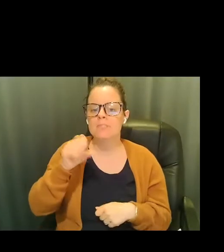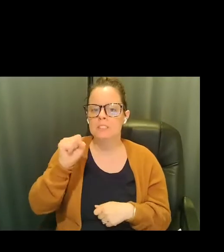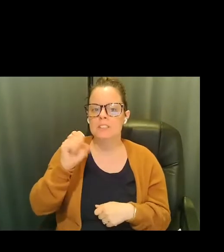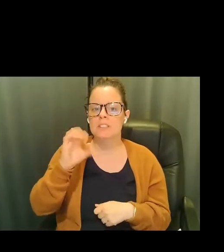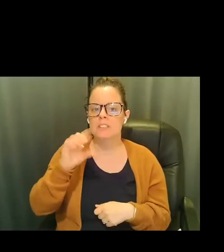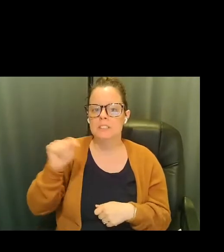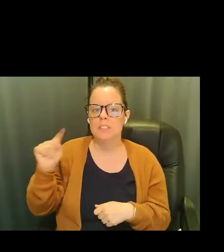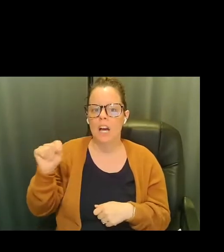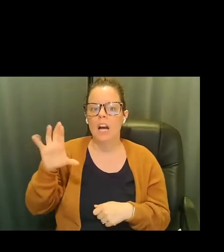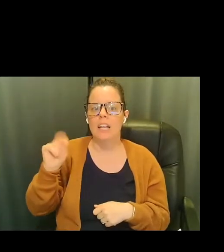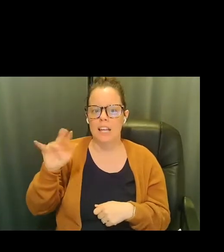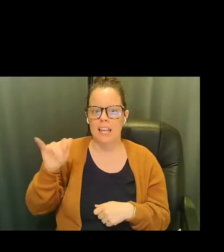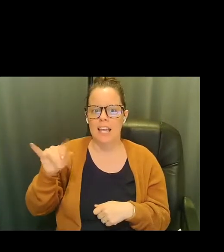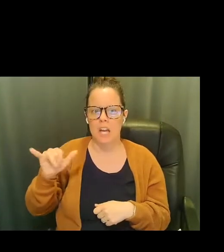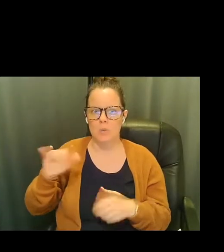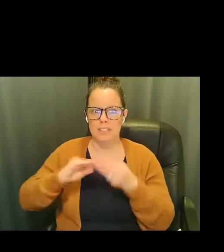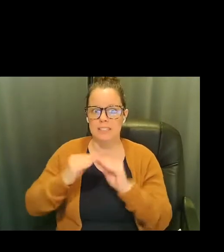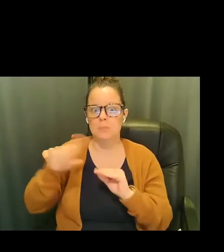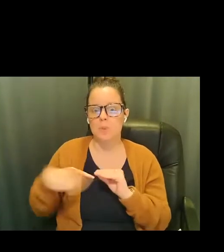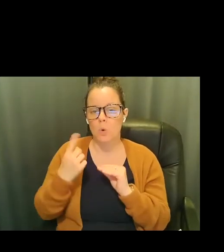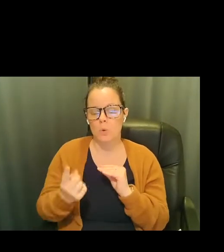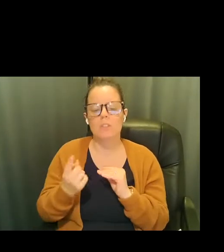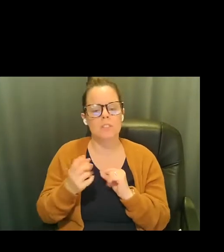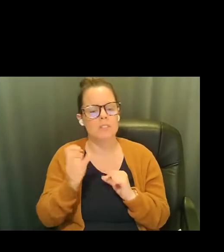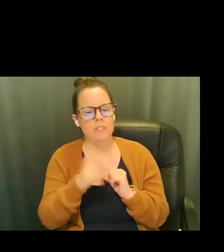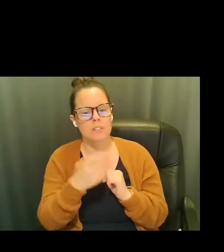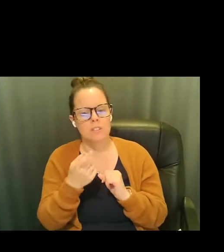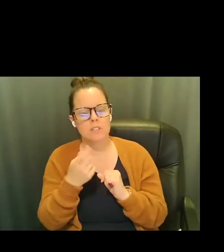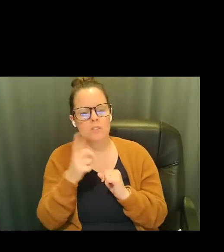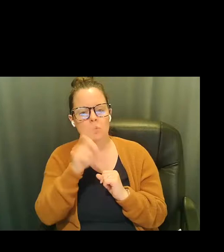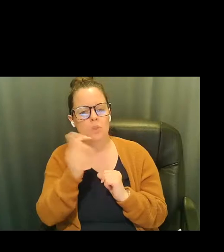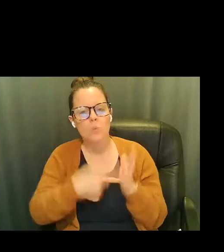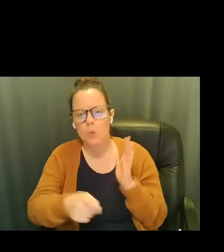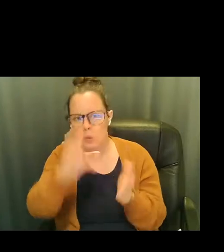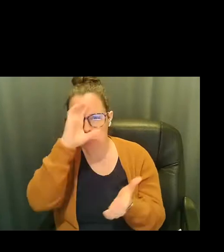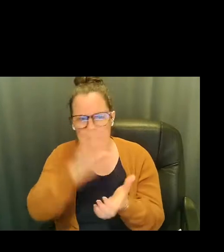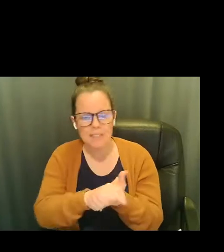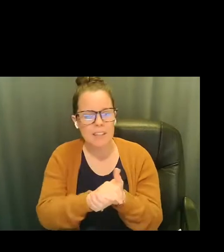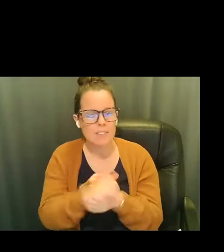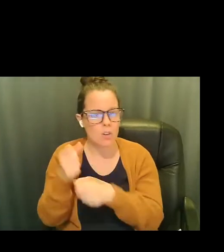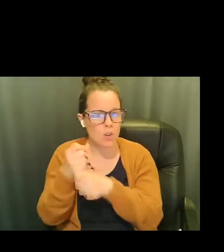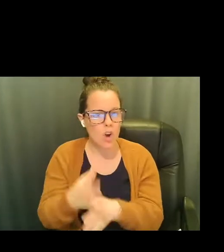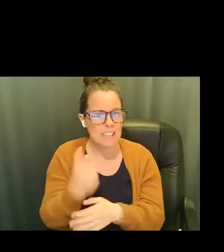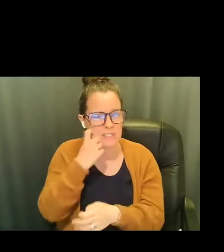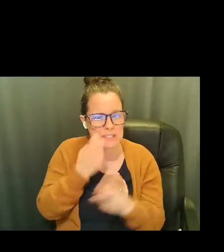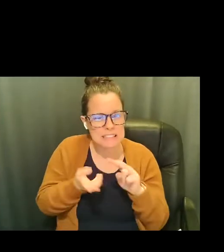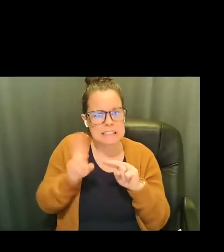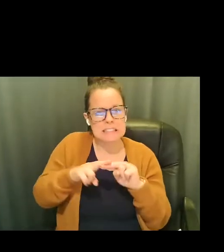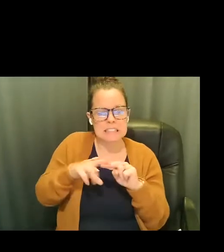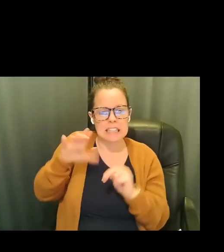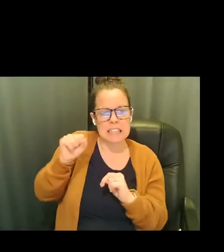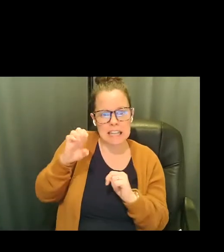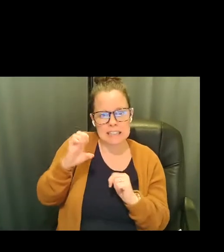only. Dr. Katz, there's a question here. What do you believe is the cause of the recent uptick in cases? I